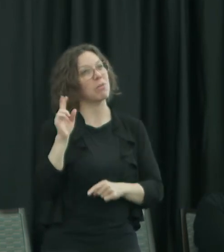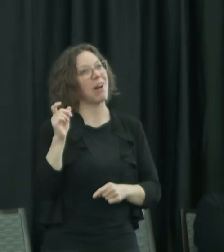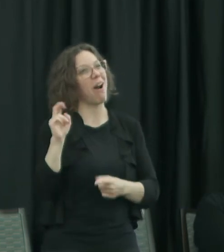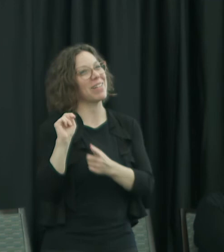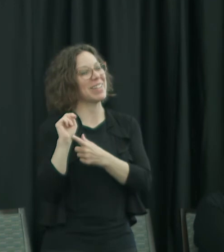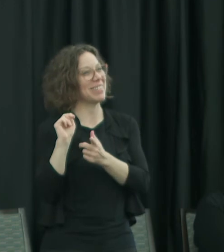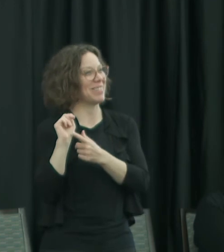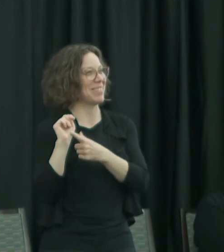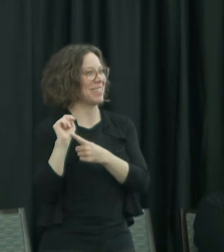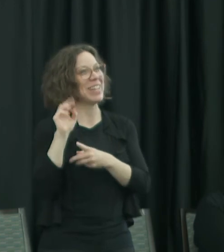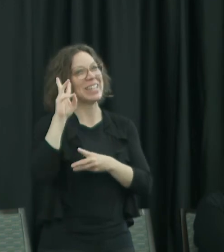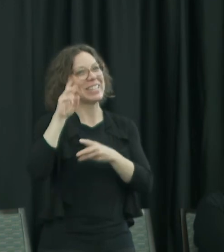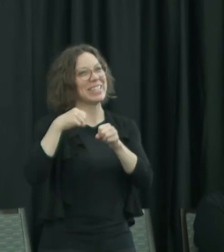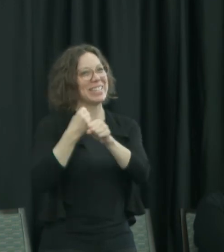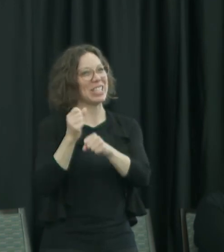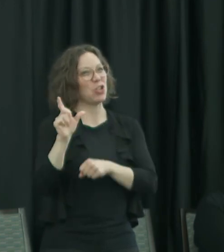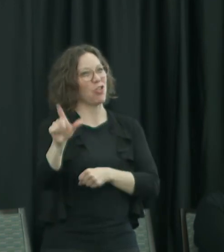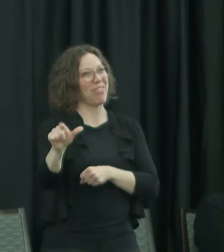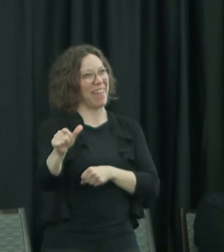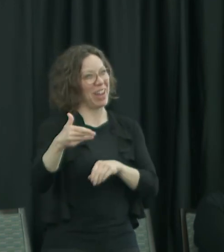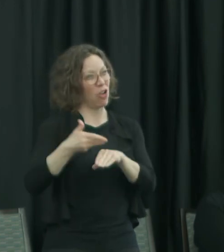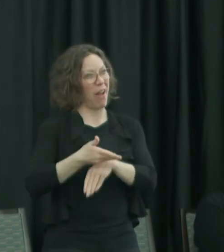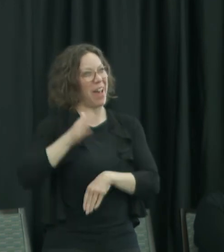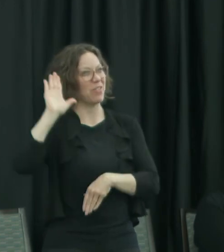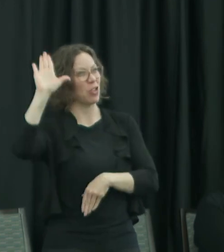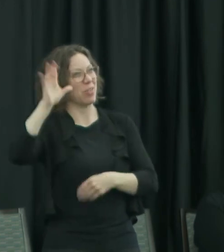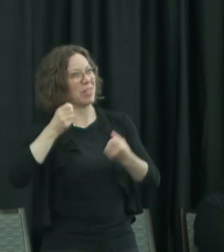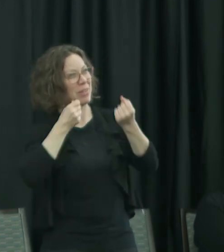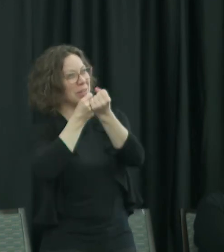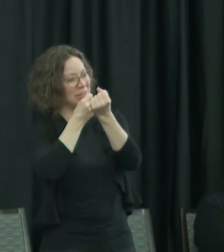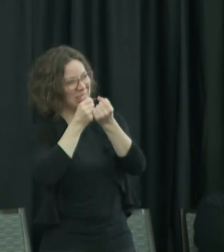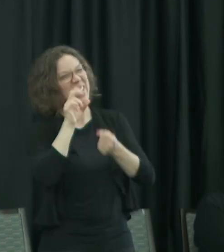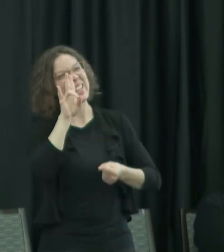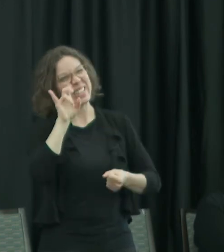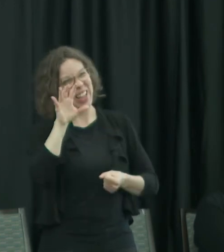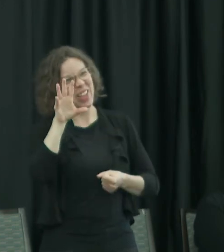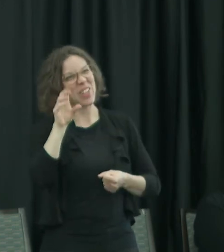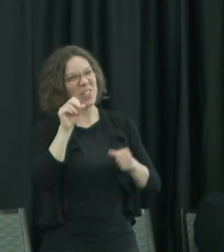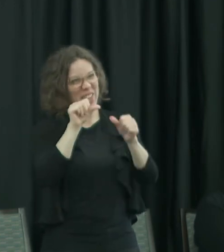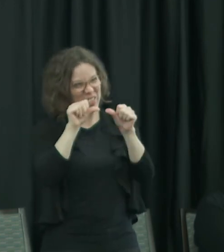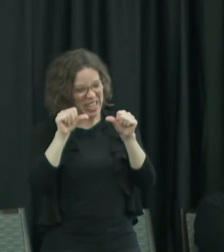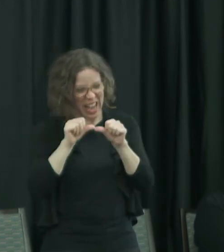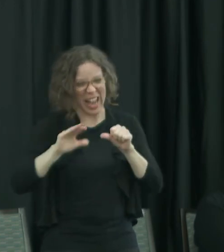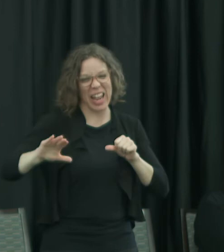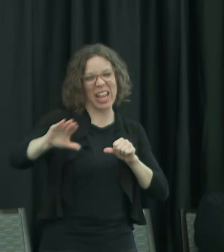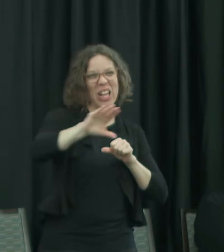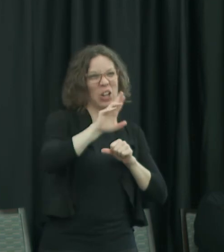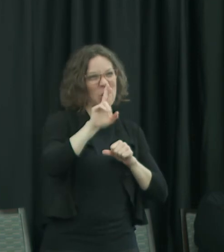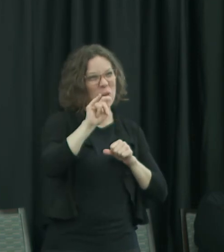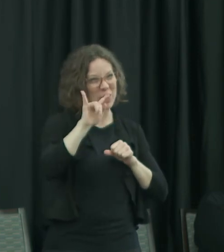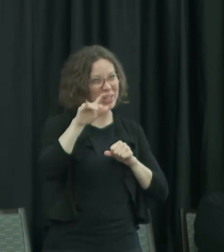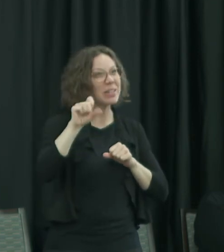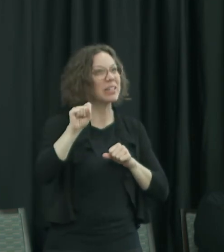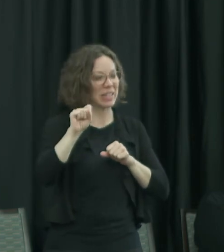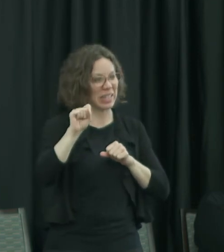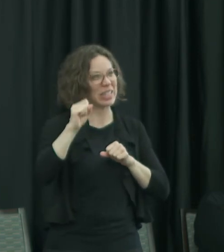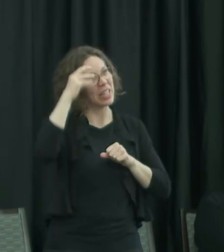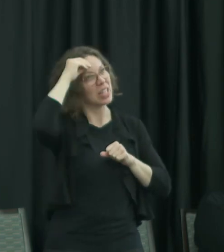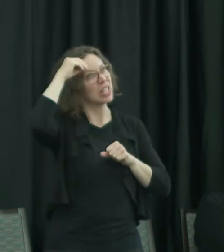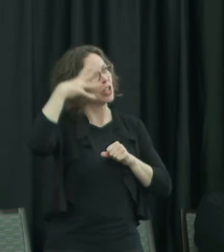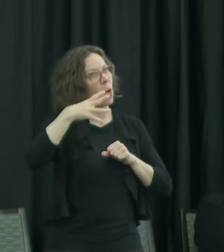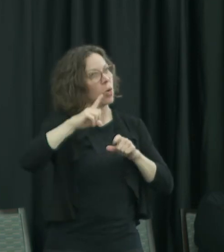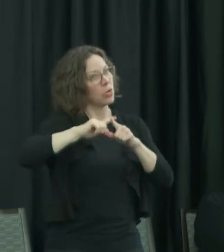and 6 years after that successful petition drive, a 750-acre utility-scale solar array is scheduled to